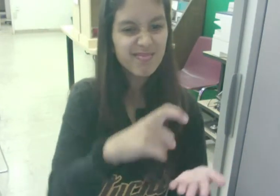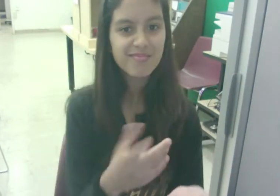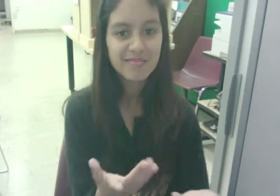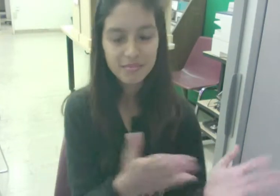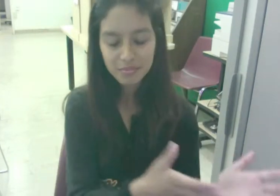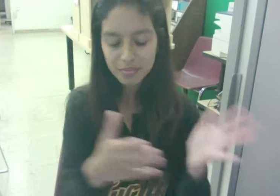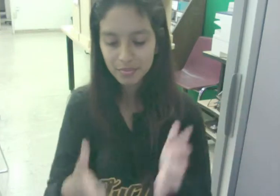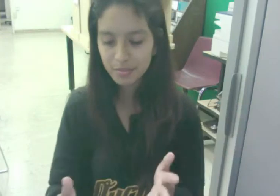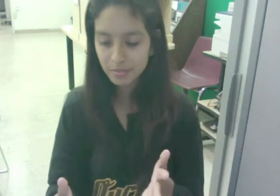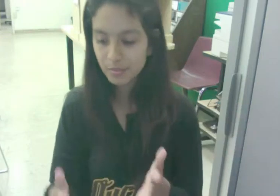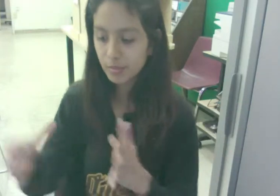chicken that was just on there.